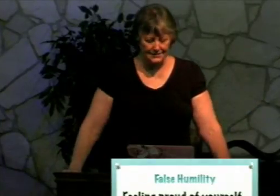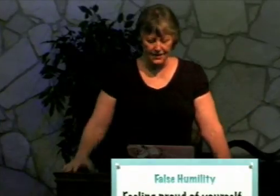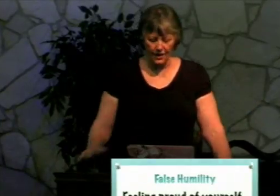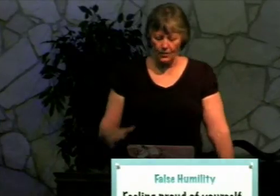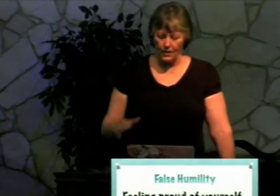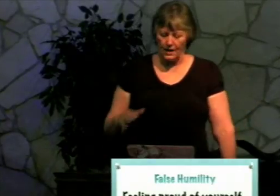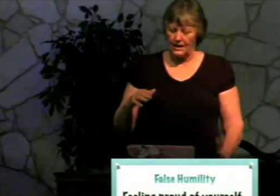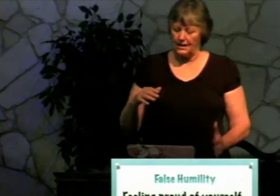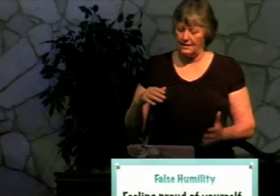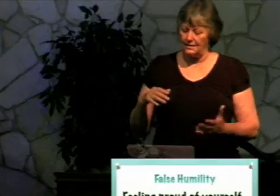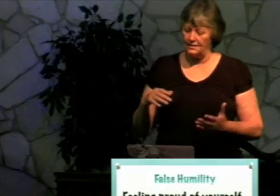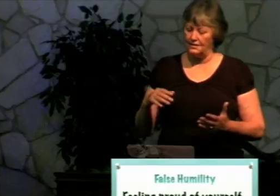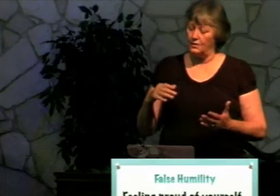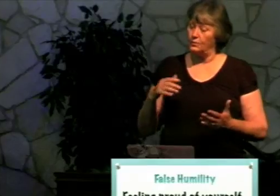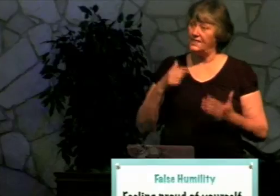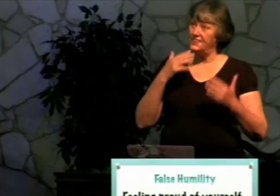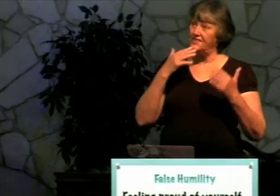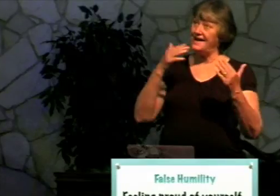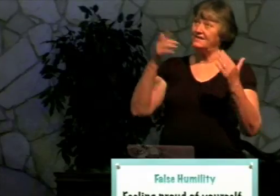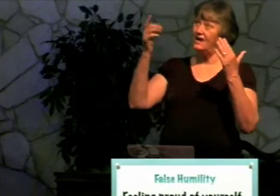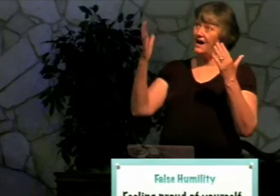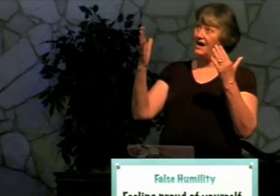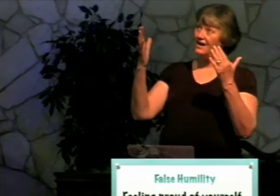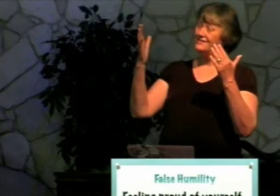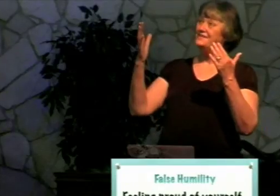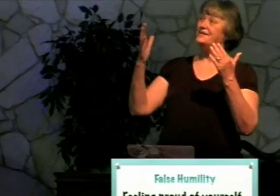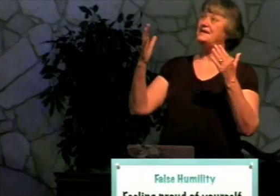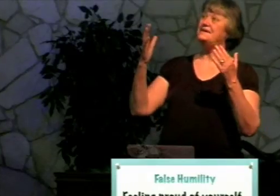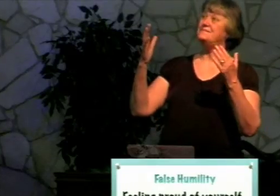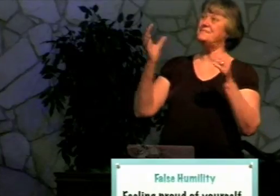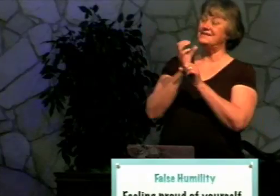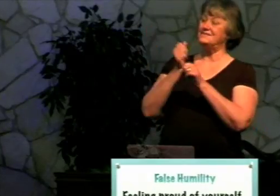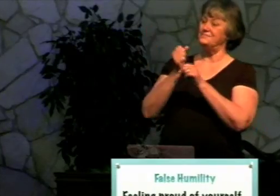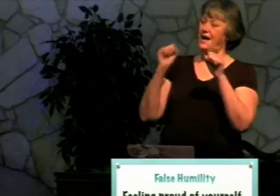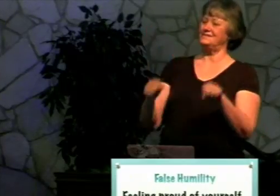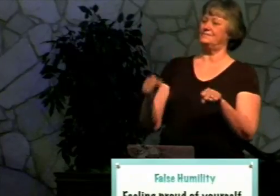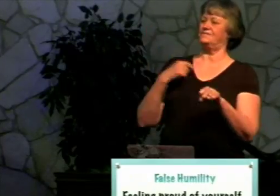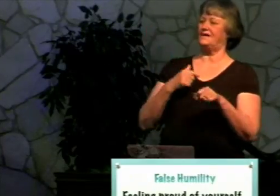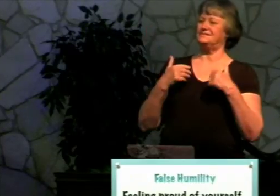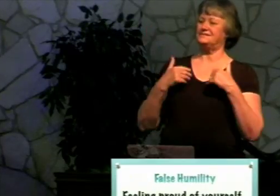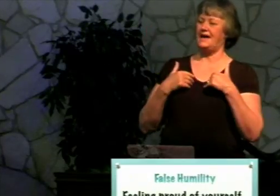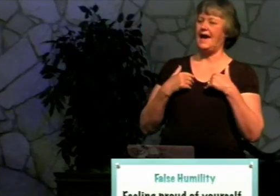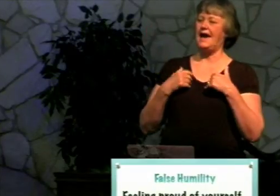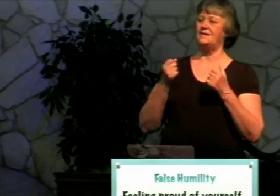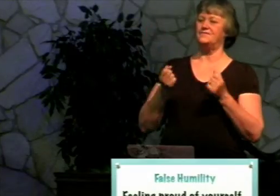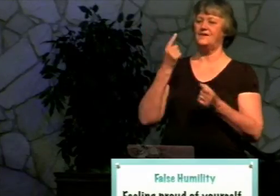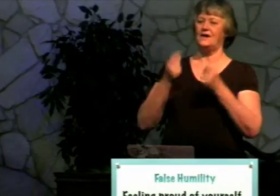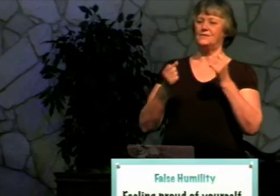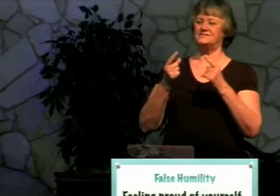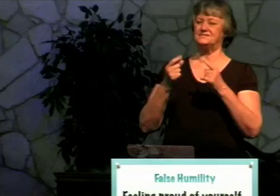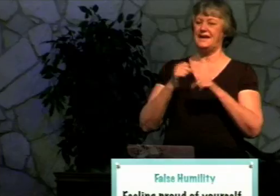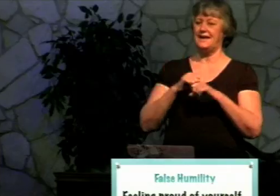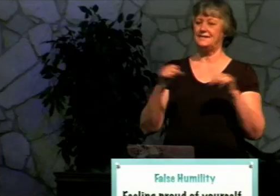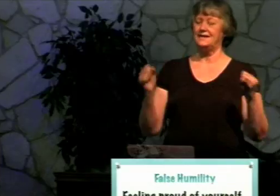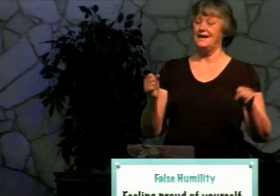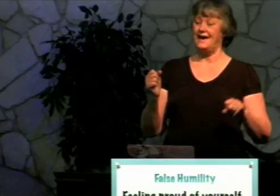So we thank God that He makes it possible for us to have the fireworks stand